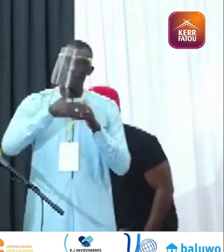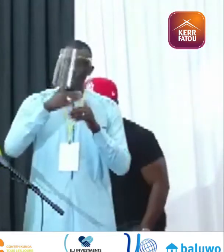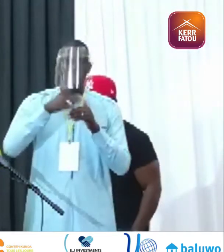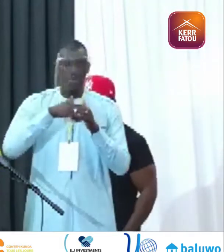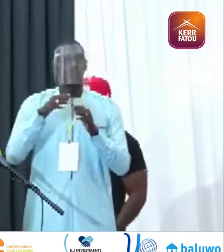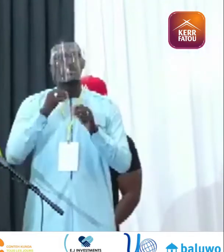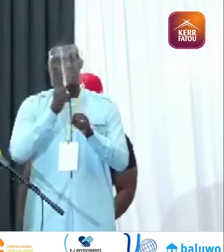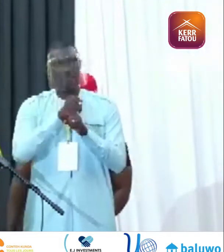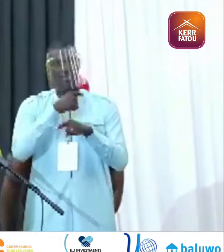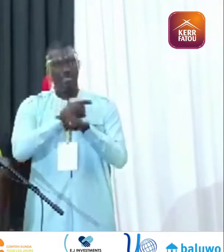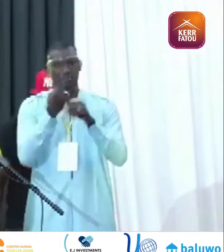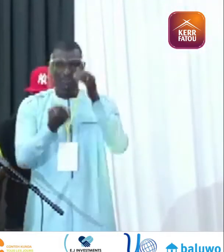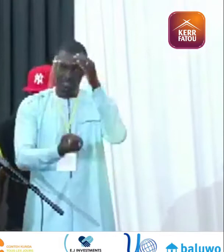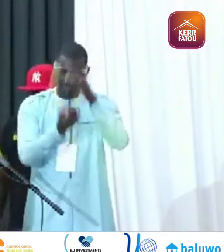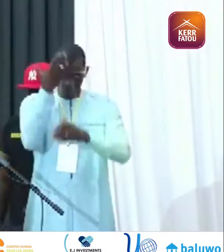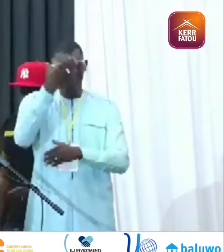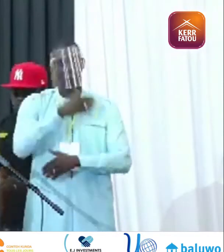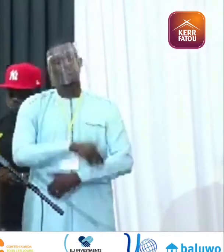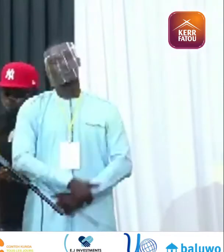rew ci kanam